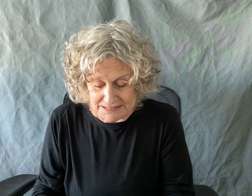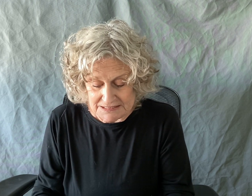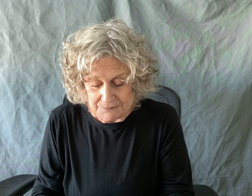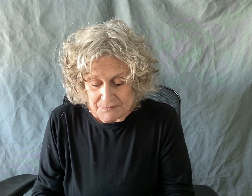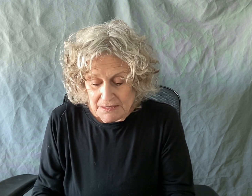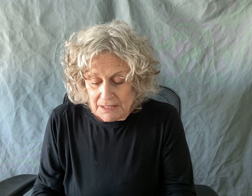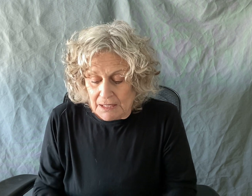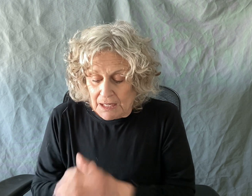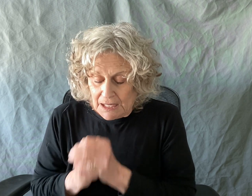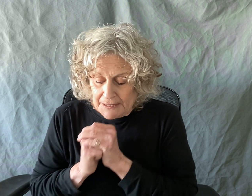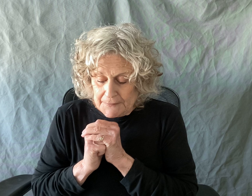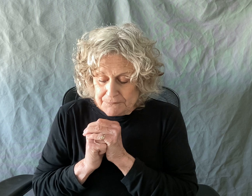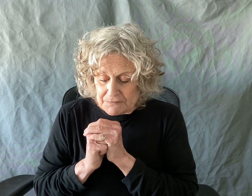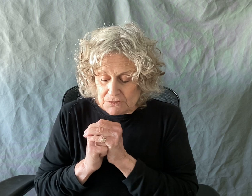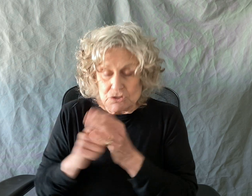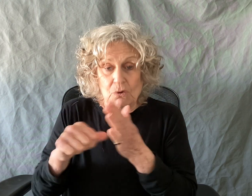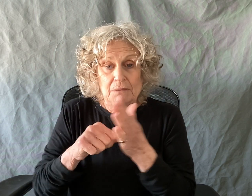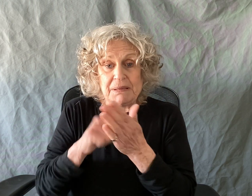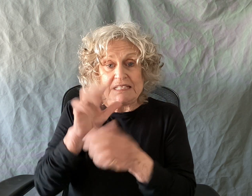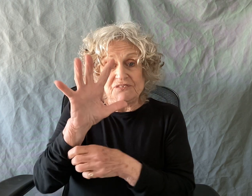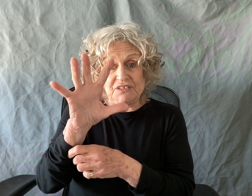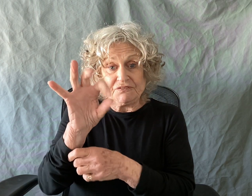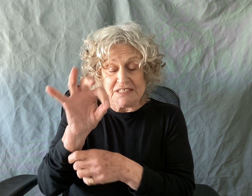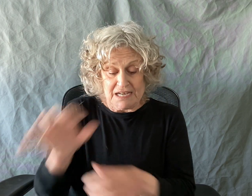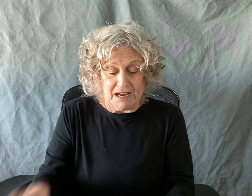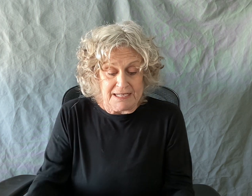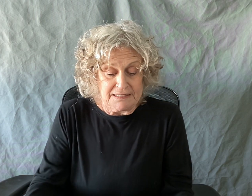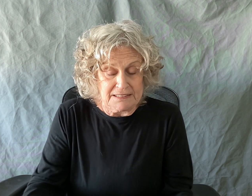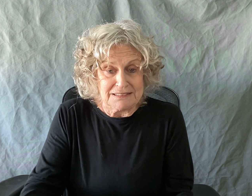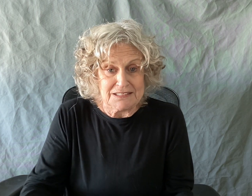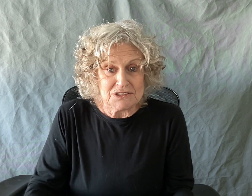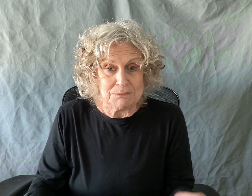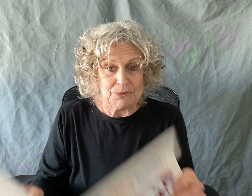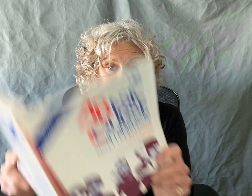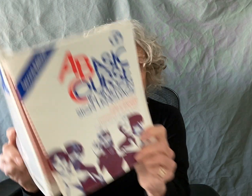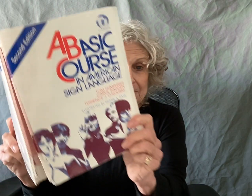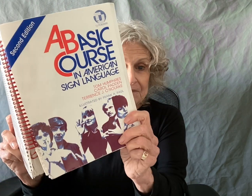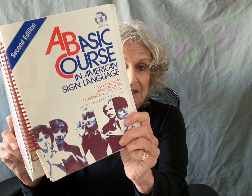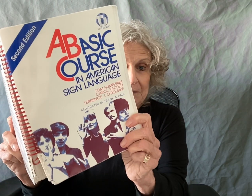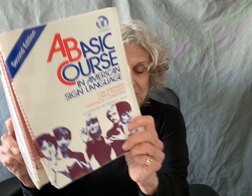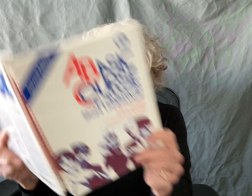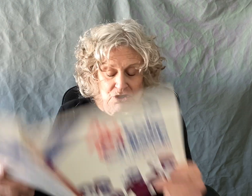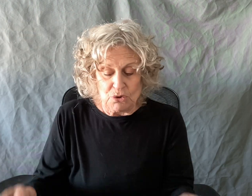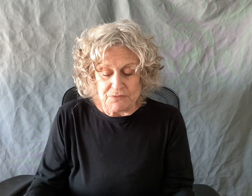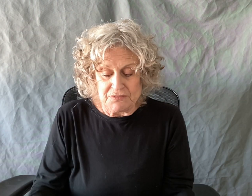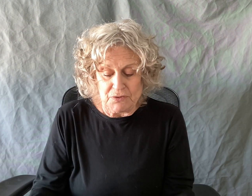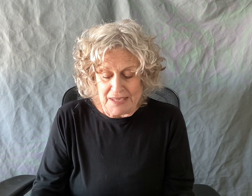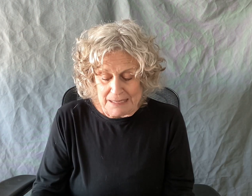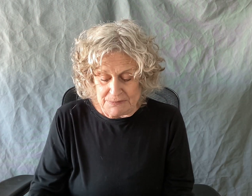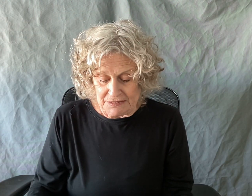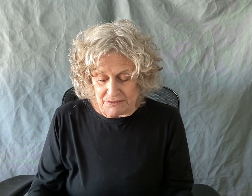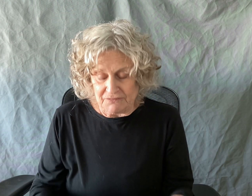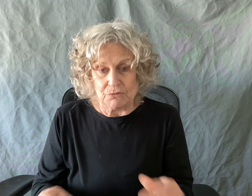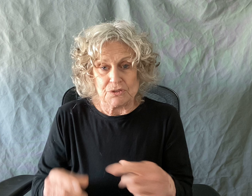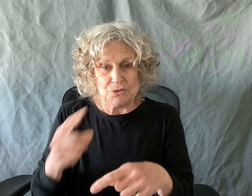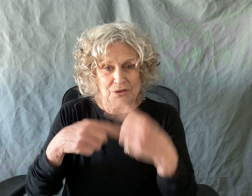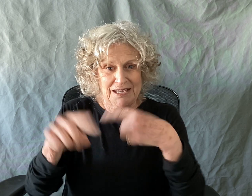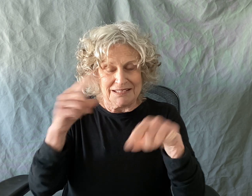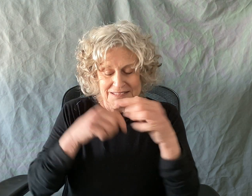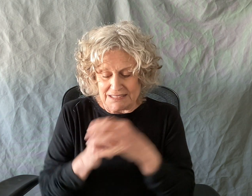tenses. So on page 59 in this book, let me just go over the vocabulary for you, okay? The